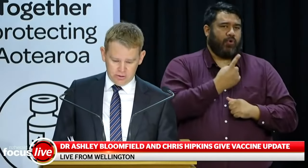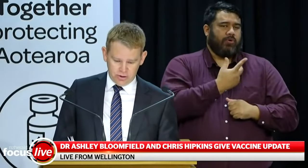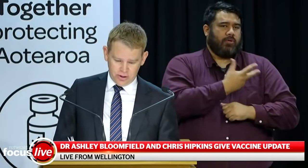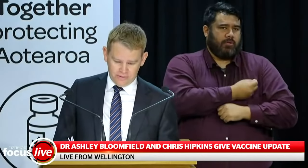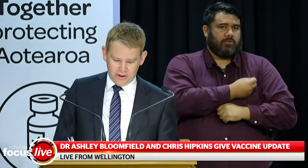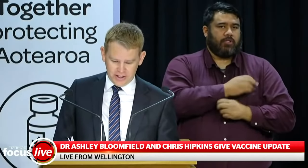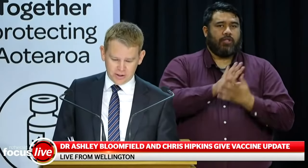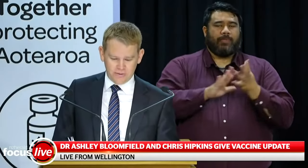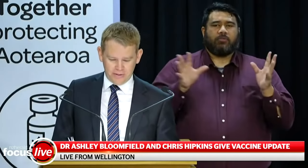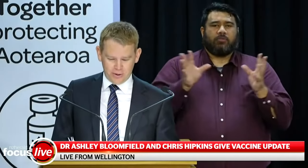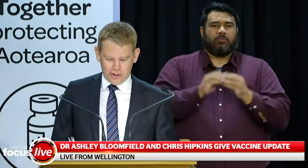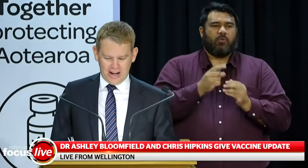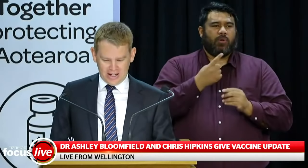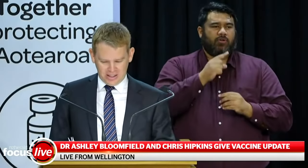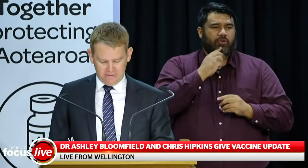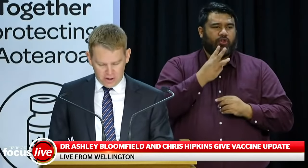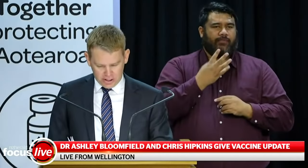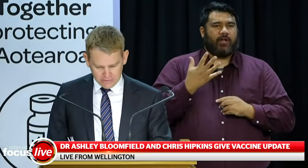total of